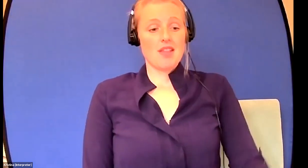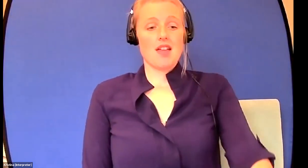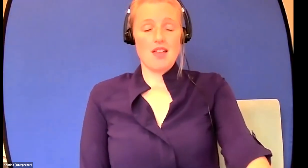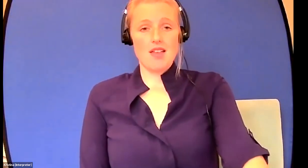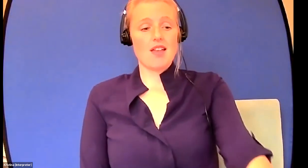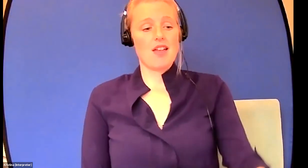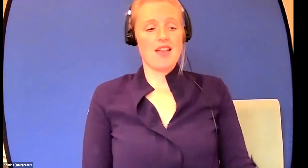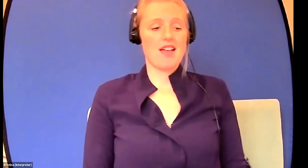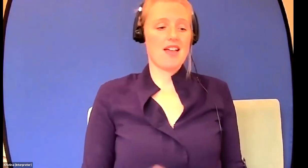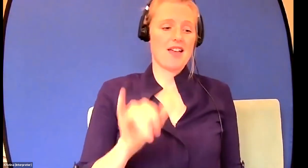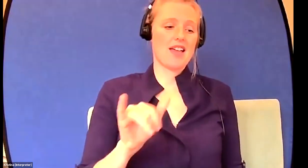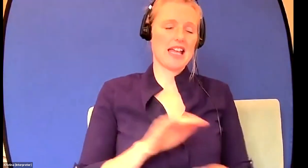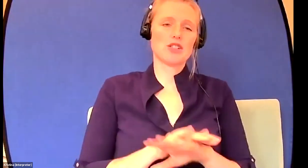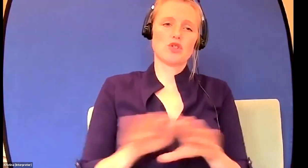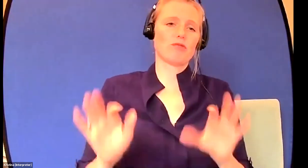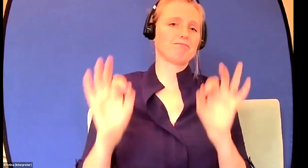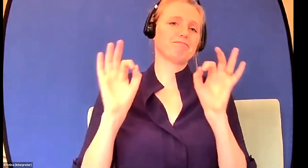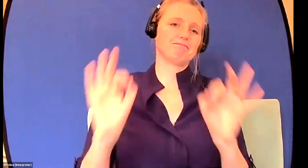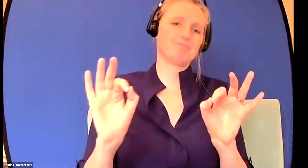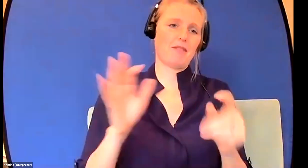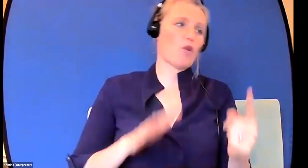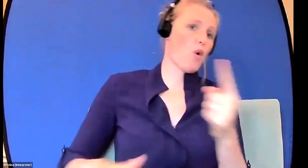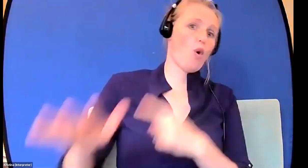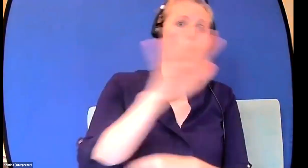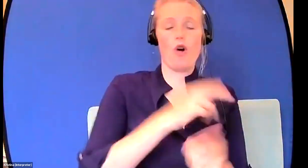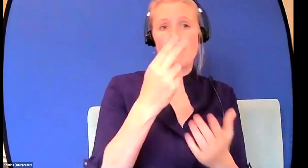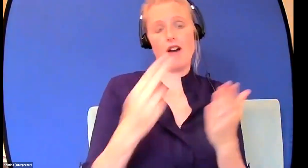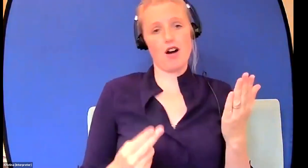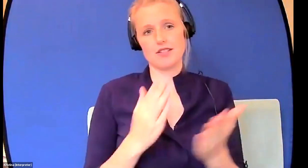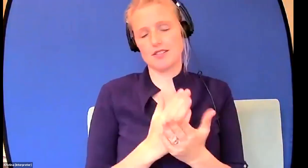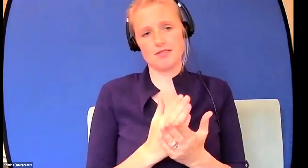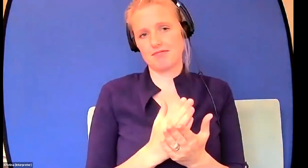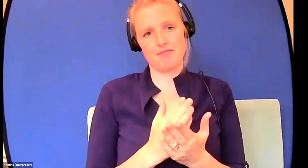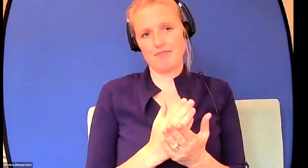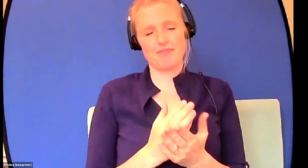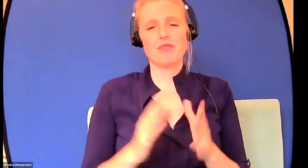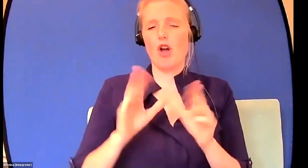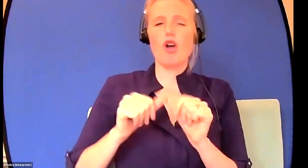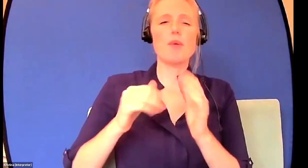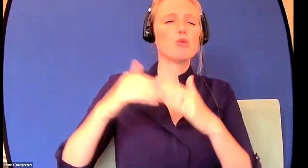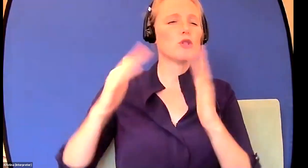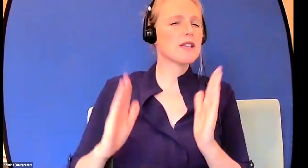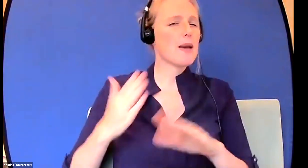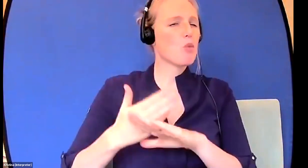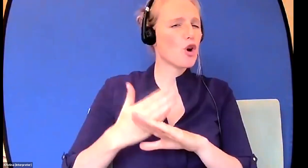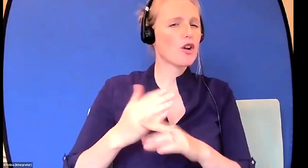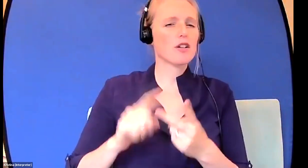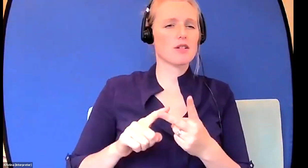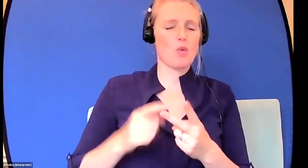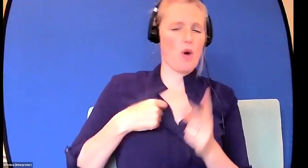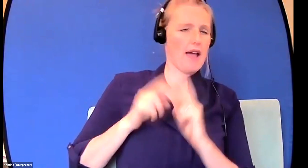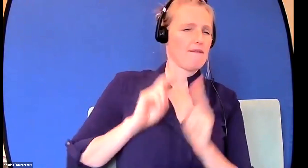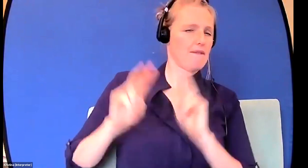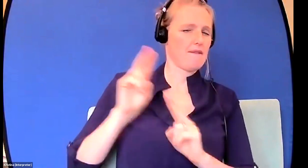a solution for the arts across the board. The way museums work and a lot of the stuff that I've been kind of